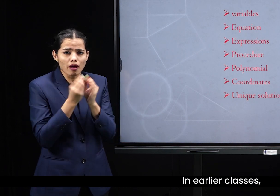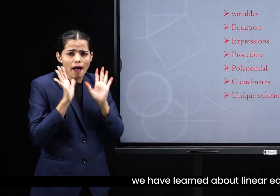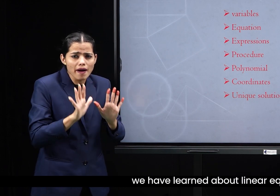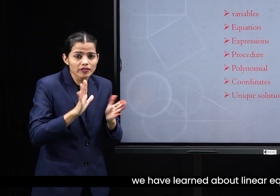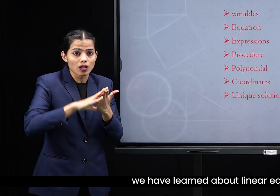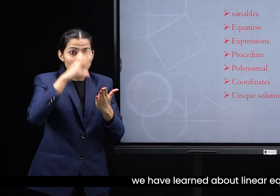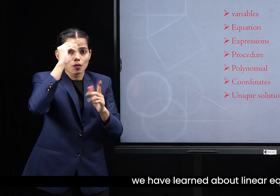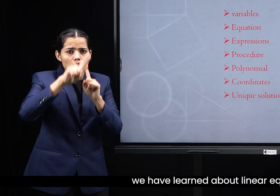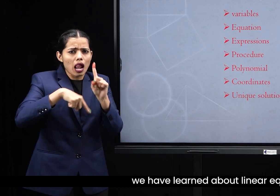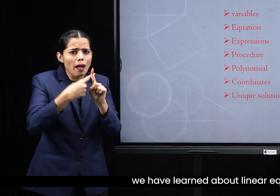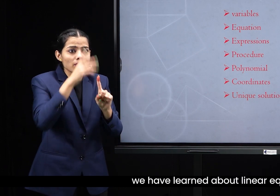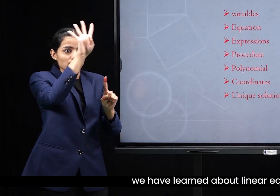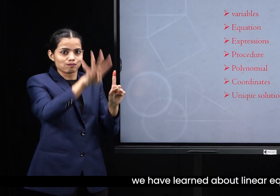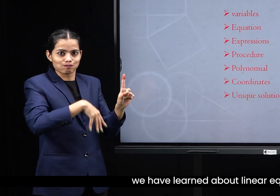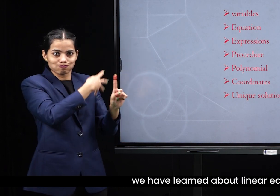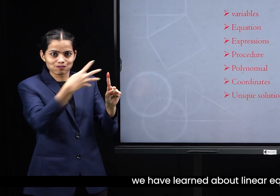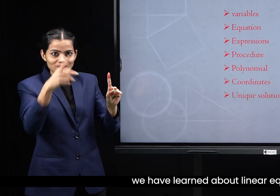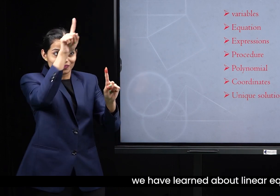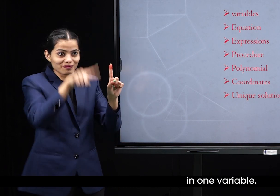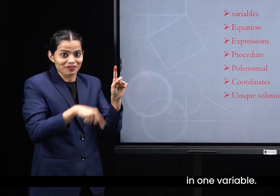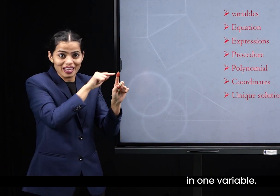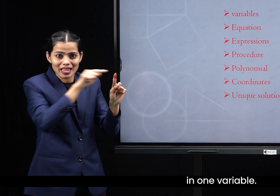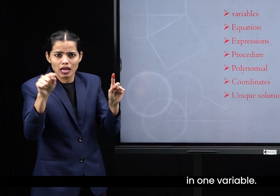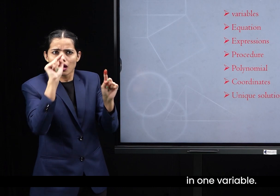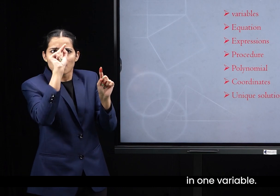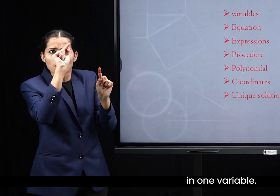we have learnt about linear equation in one variable.